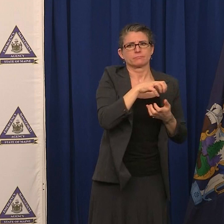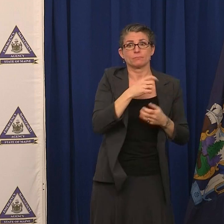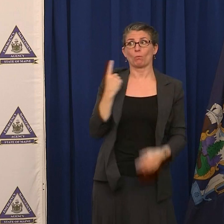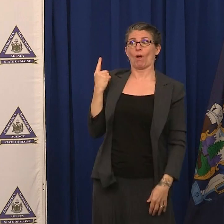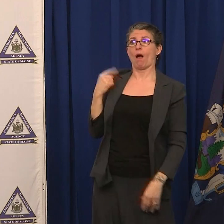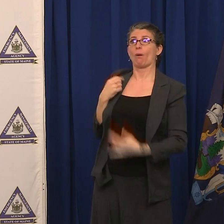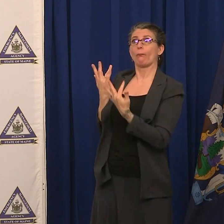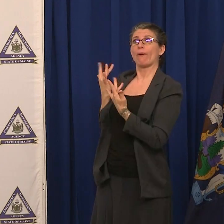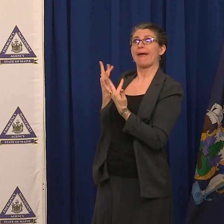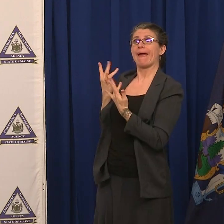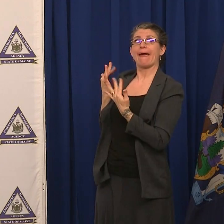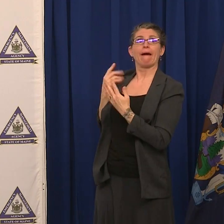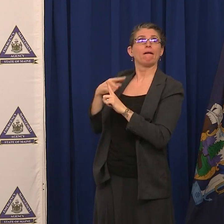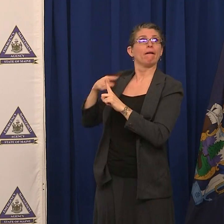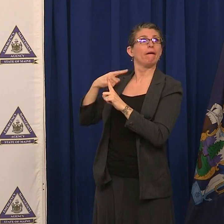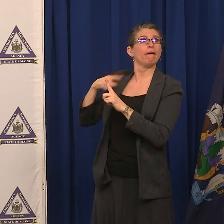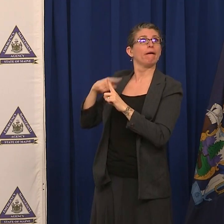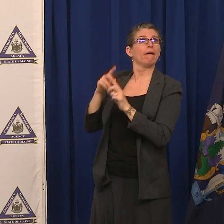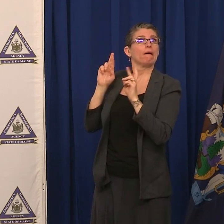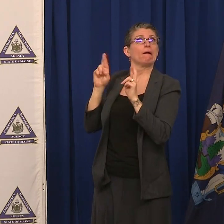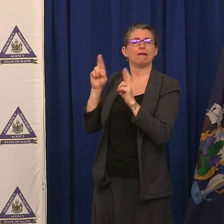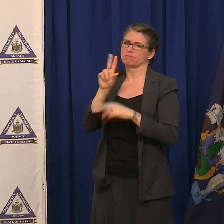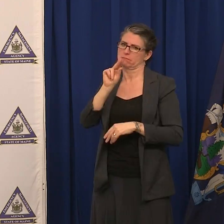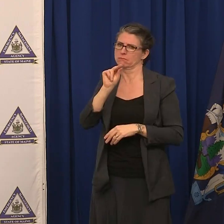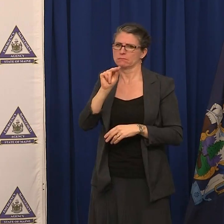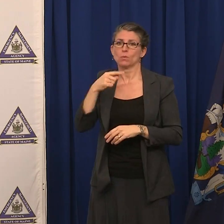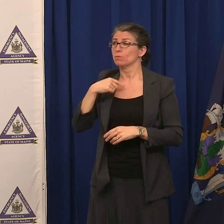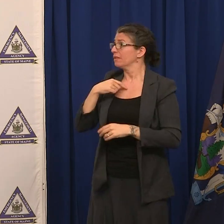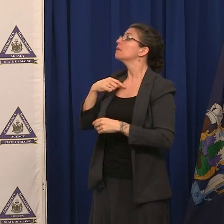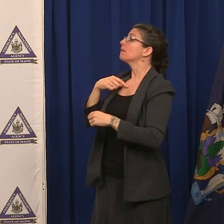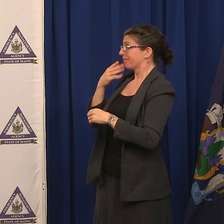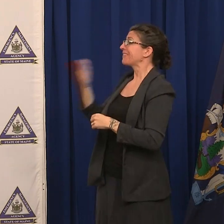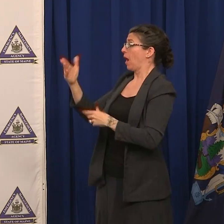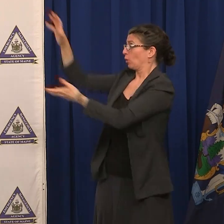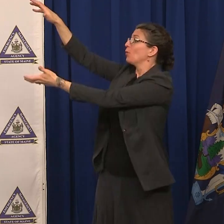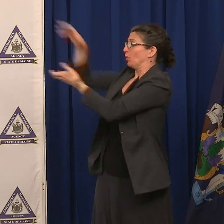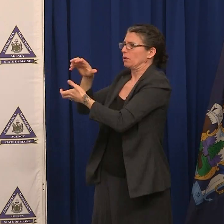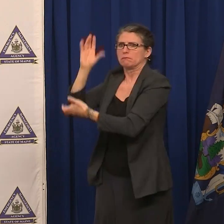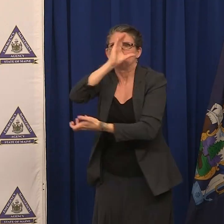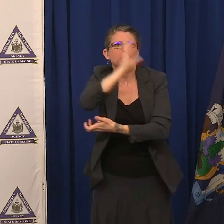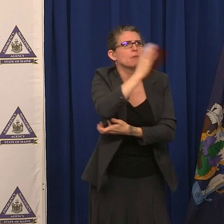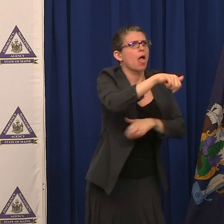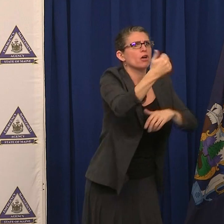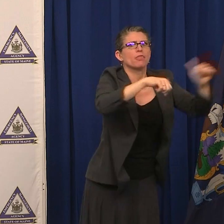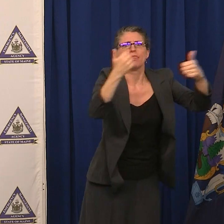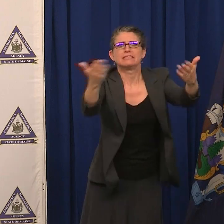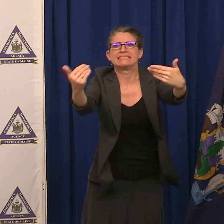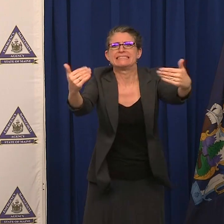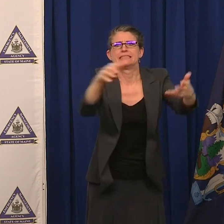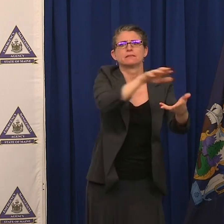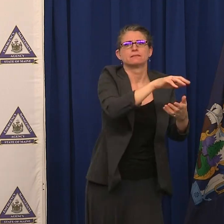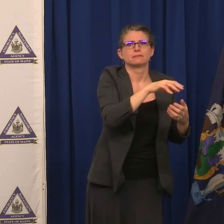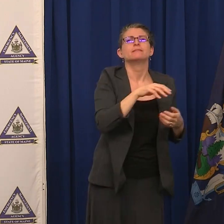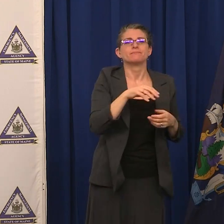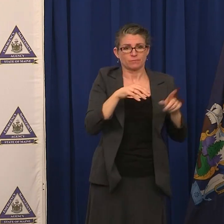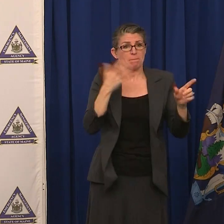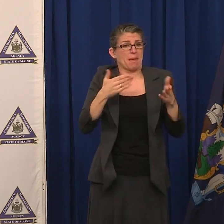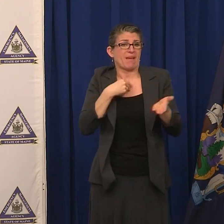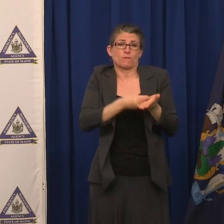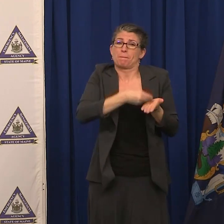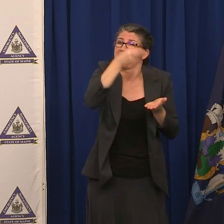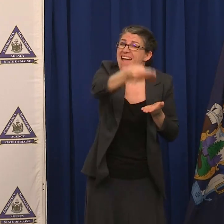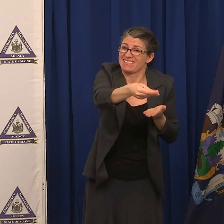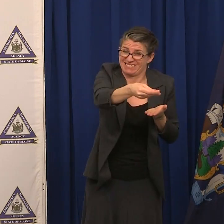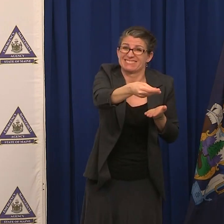and produce additional PPE within the state. But based on the report that we've